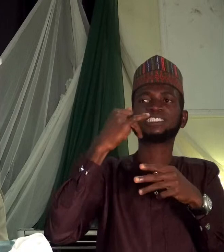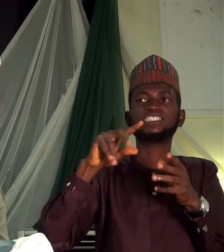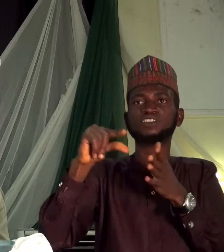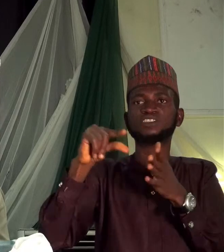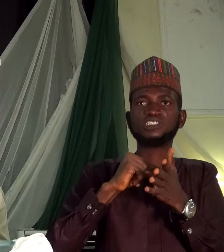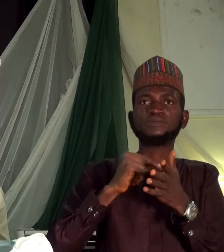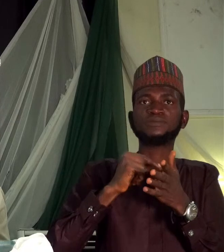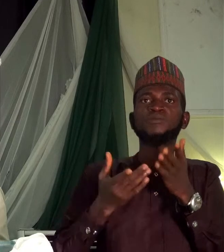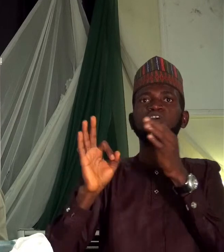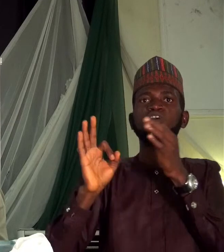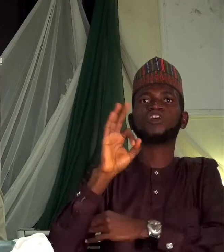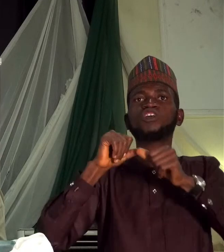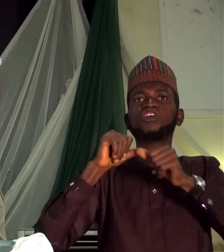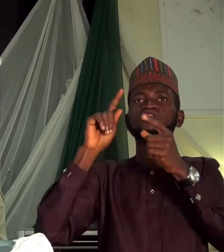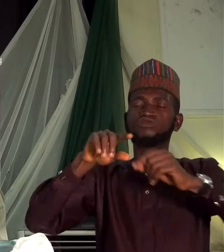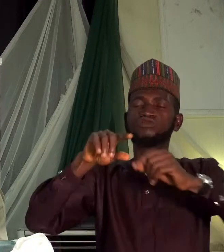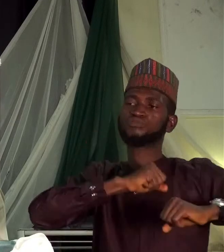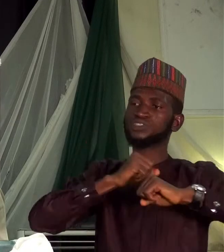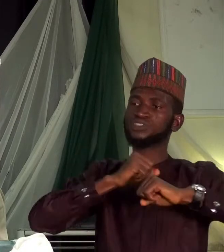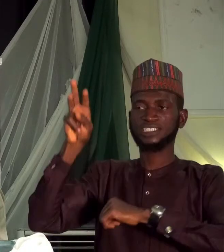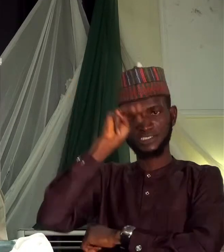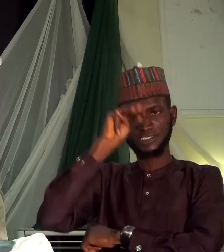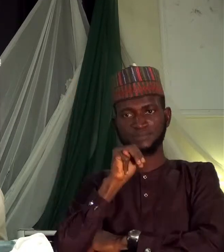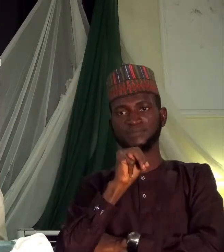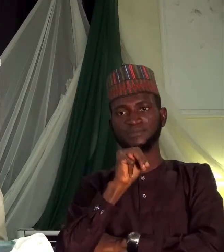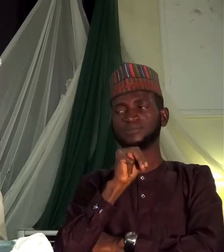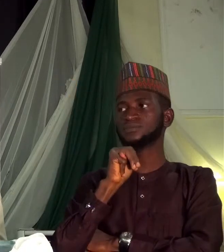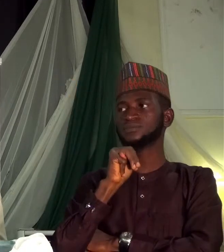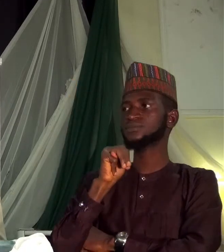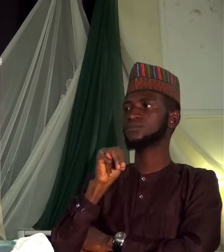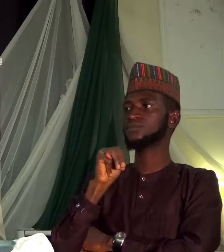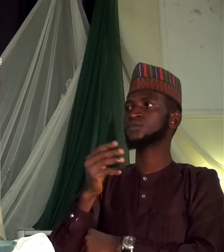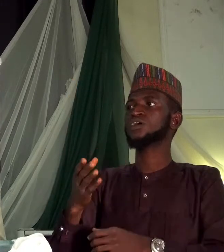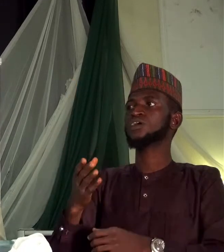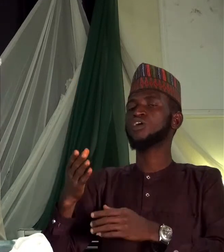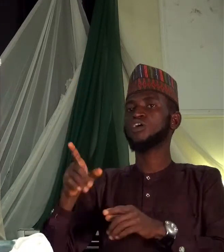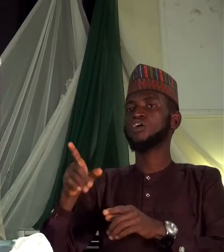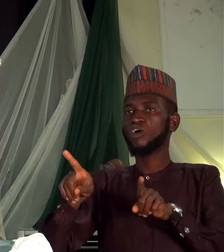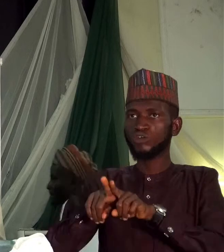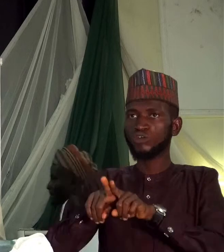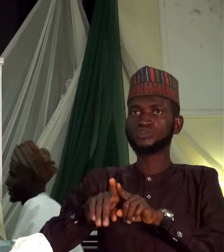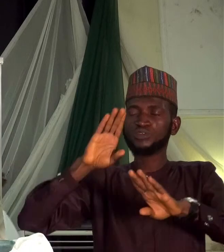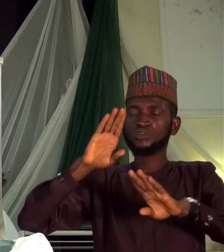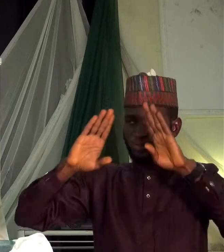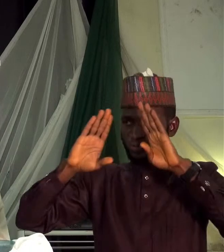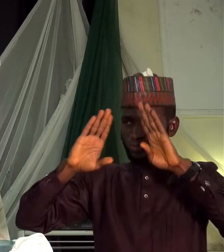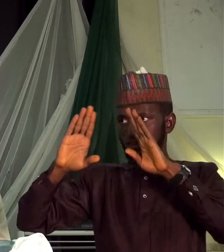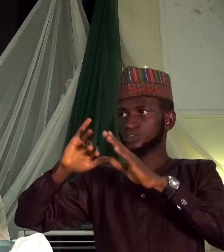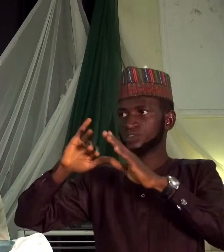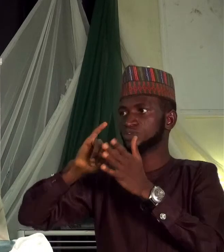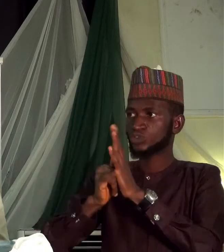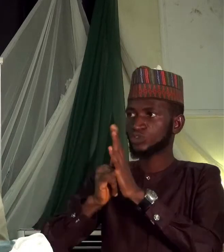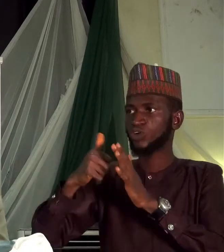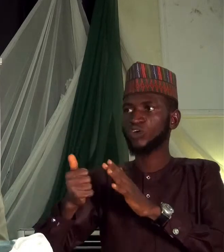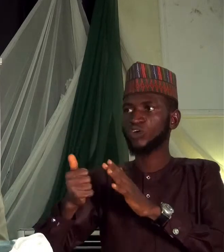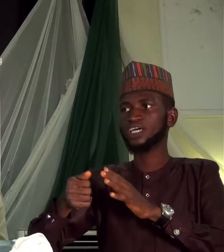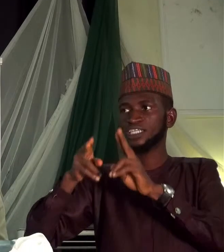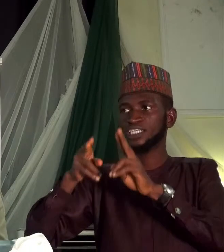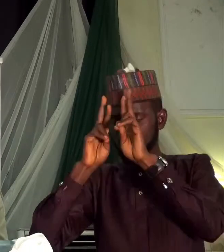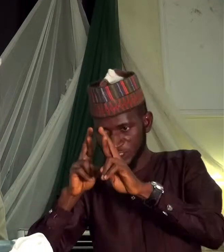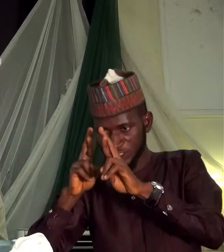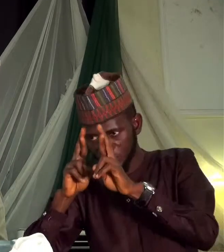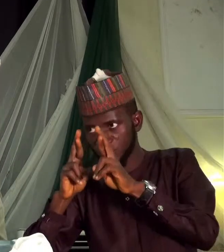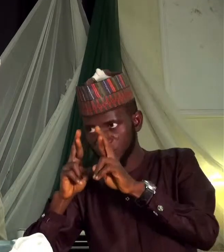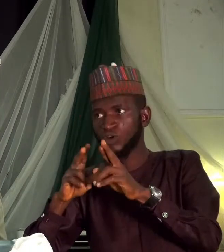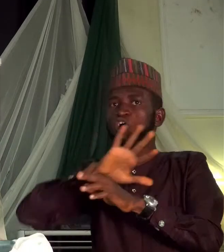abo olohun yo ma ba yin gbe o mo wa fi gbogbo awon ti mo ti daruko e mo fi gbogbo wa lapapo ko seni ti iseni yi ko